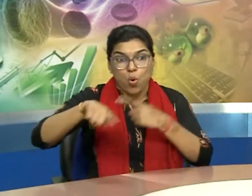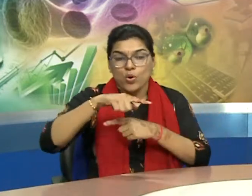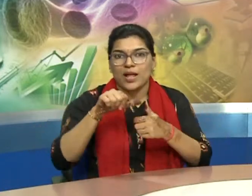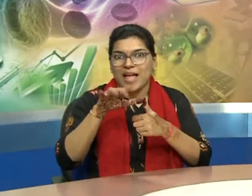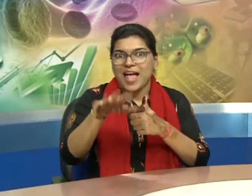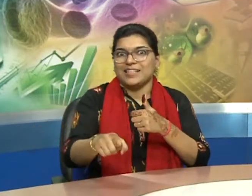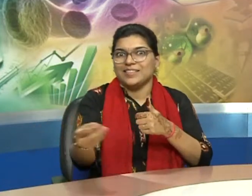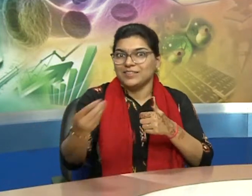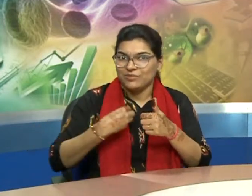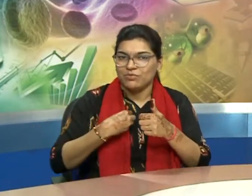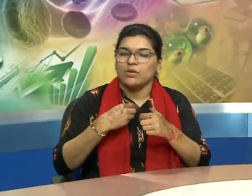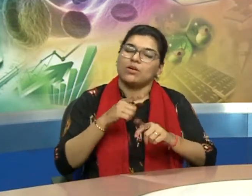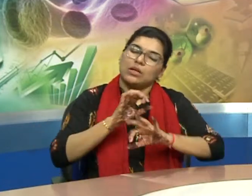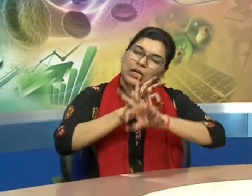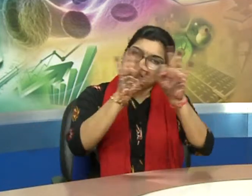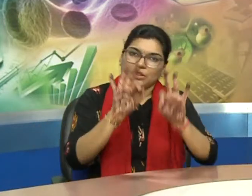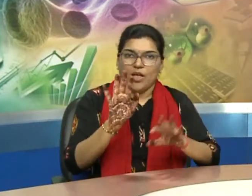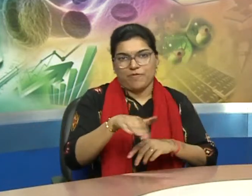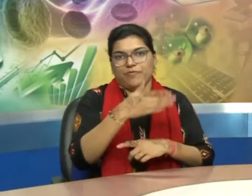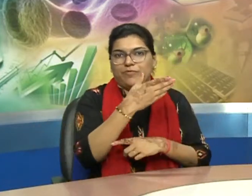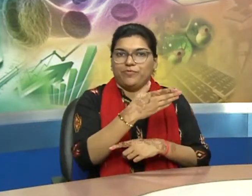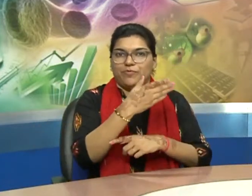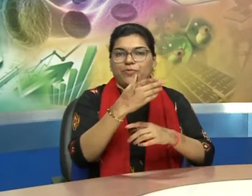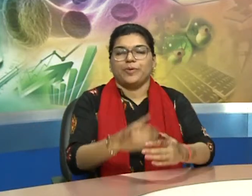for teachers and students.